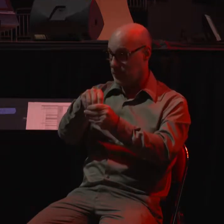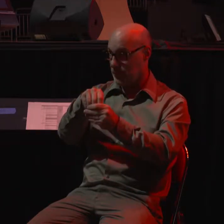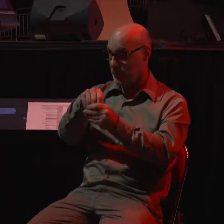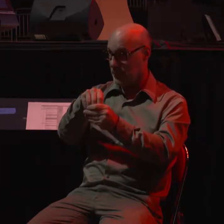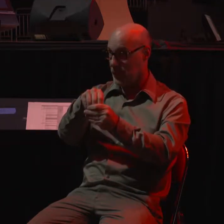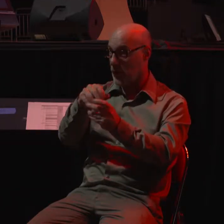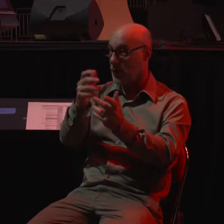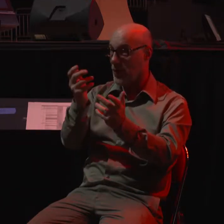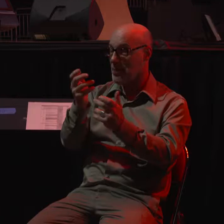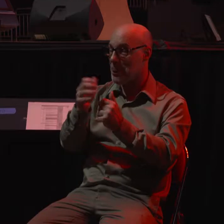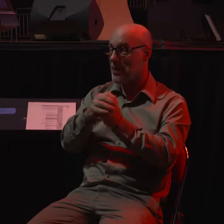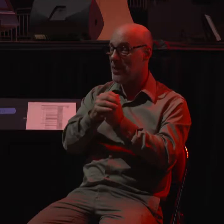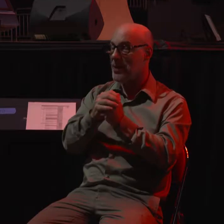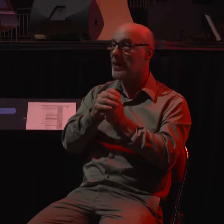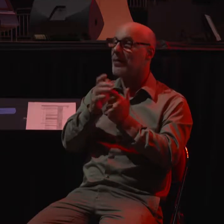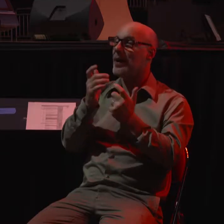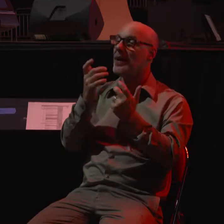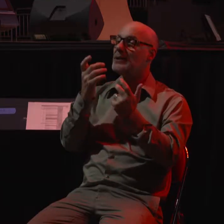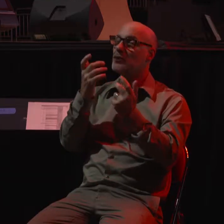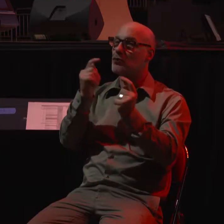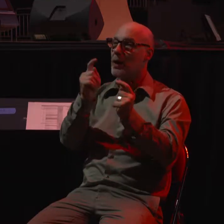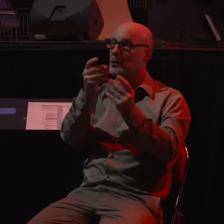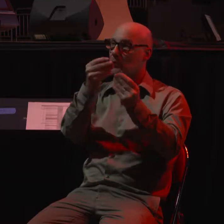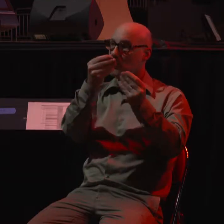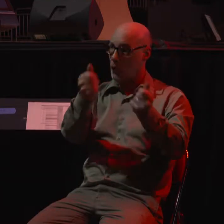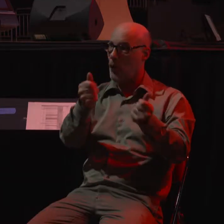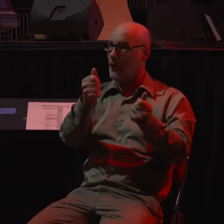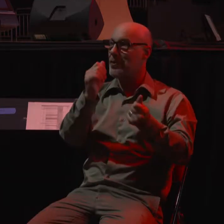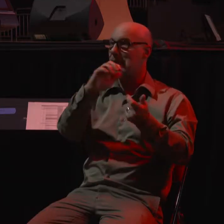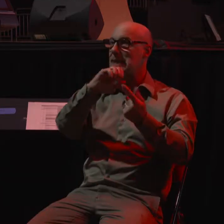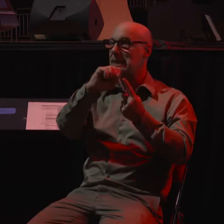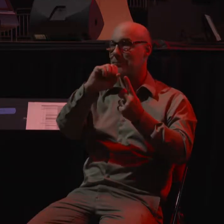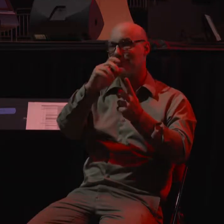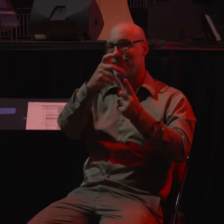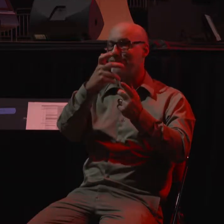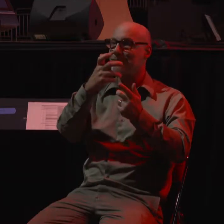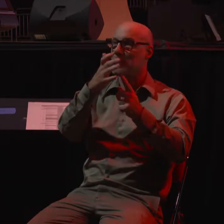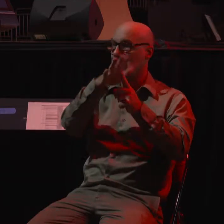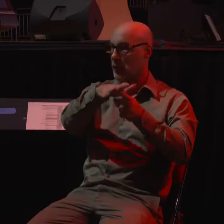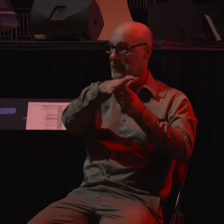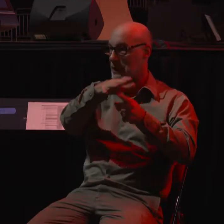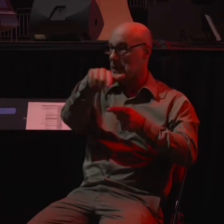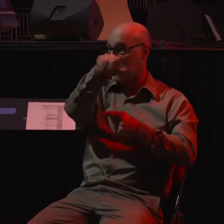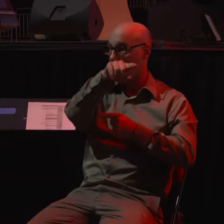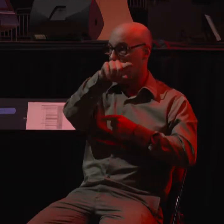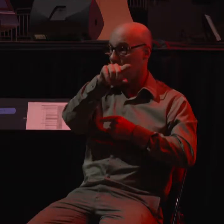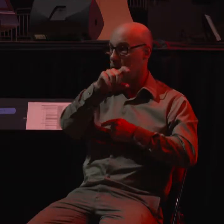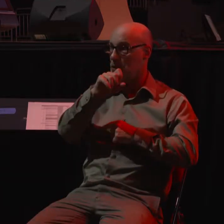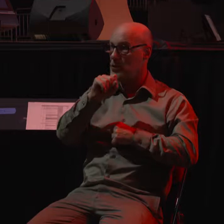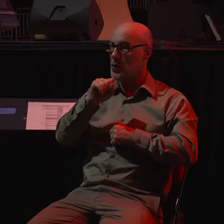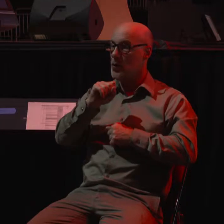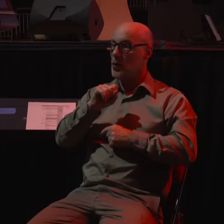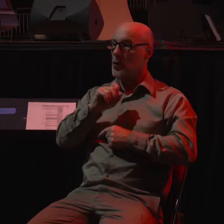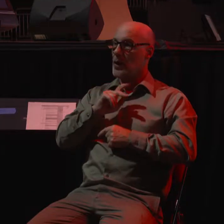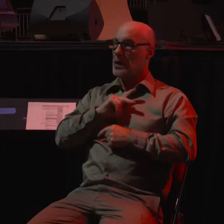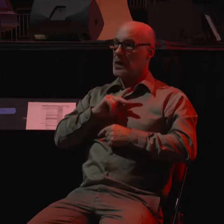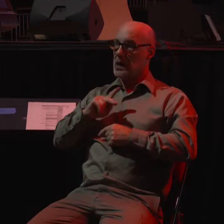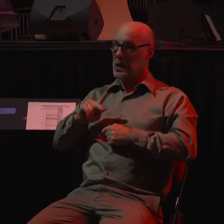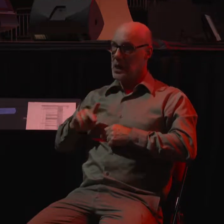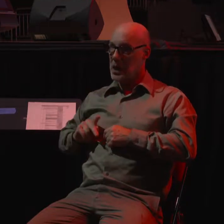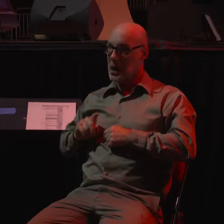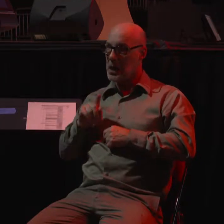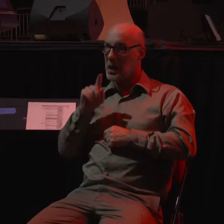in order to try to address the black social situation. And that's when King sort of regained confidence in